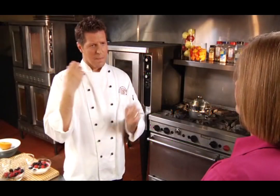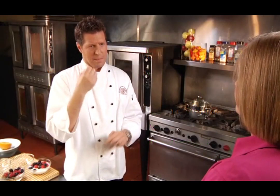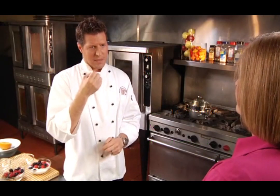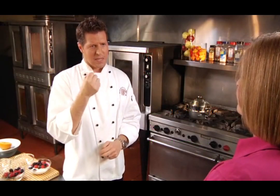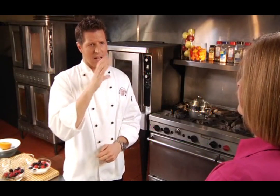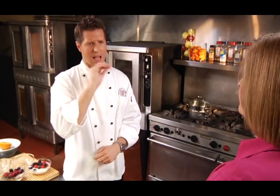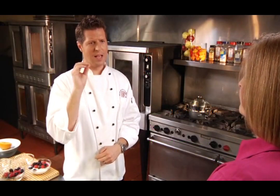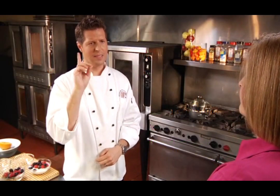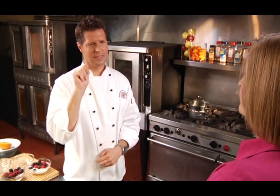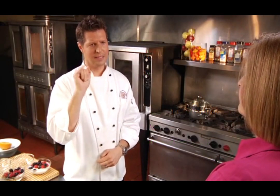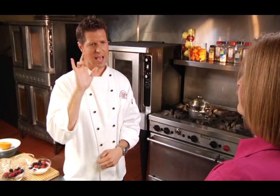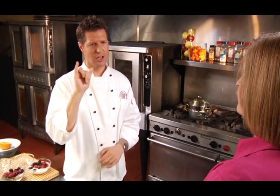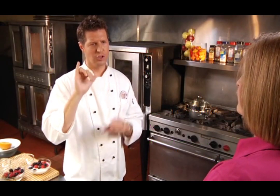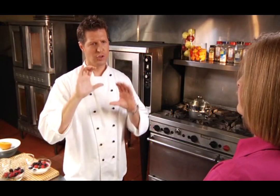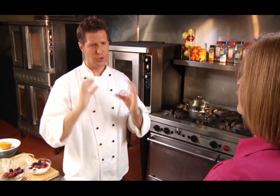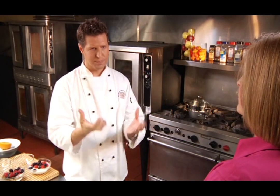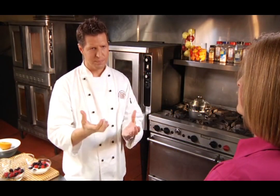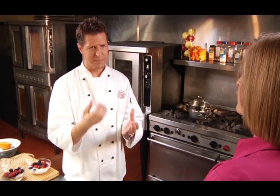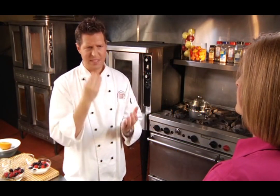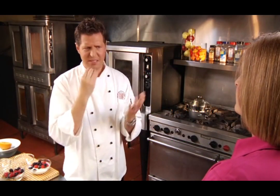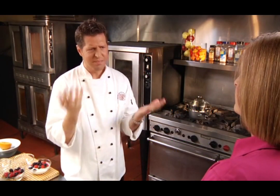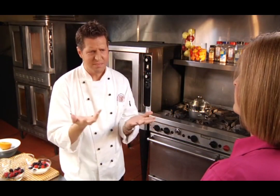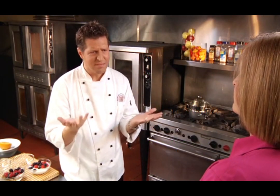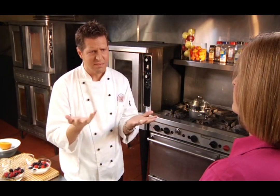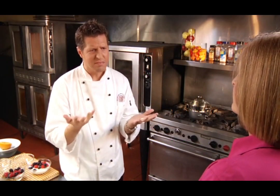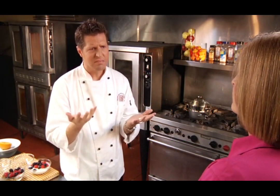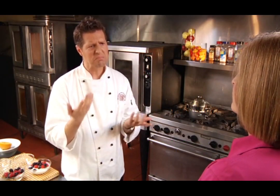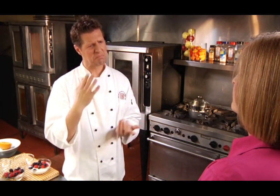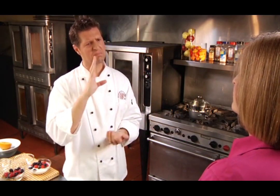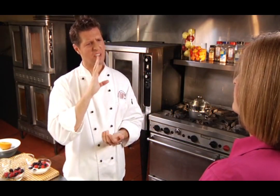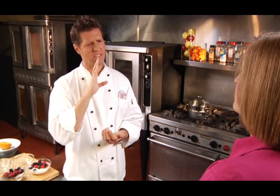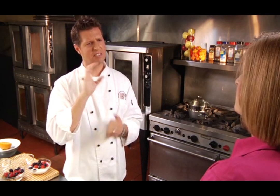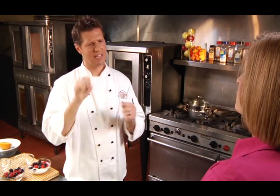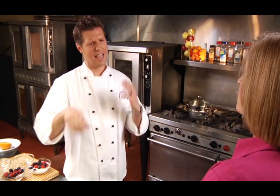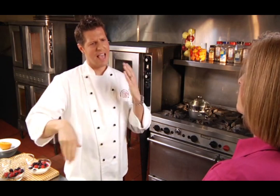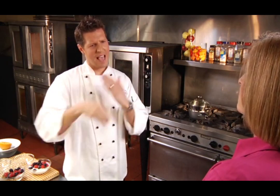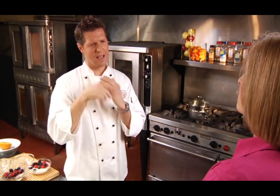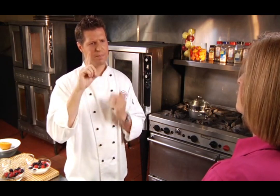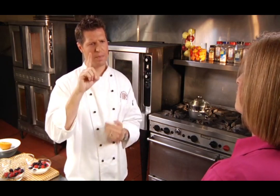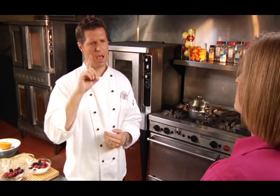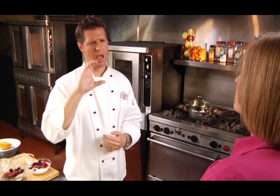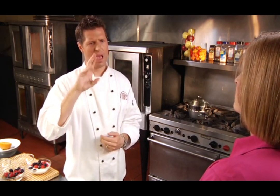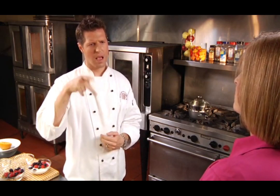From the milk and dairy group, we can have 1 cup of non-fat milk for breakfast with the cereal,